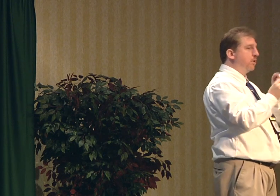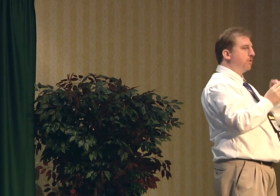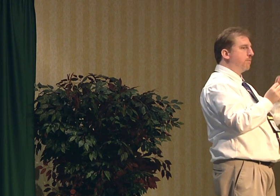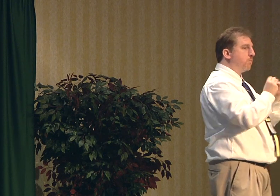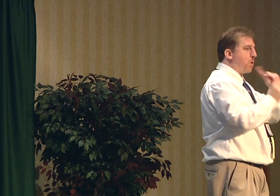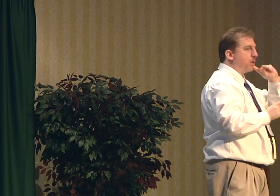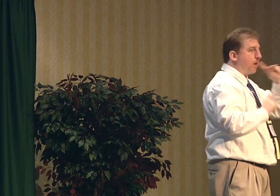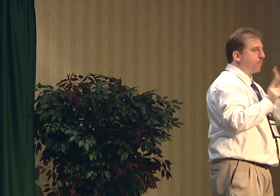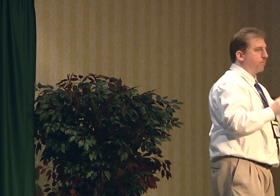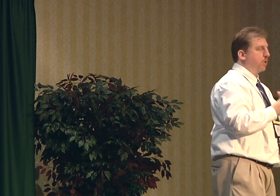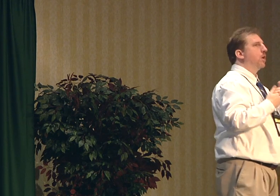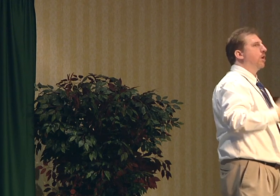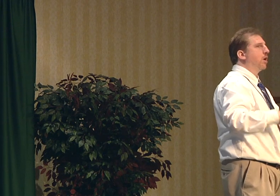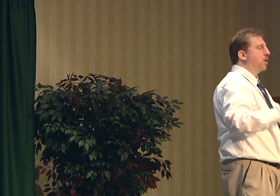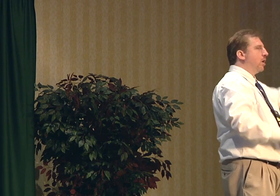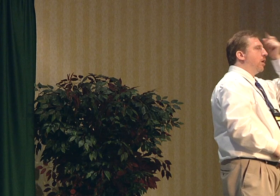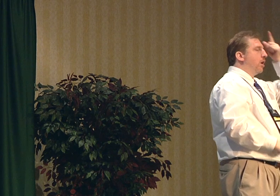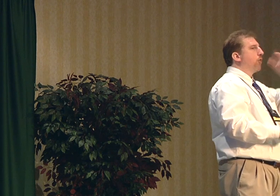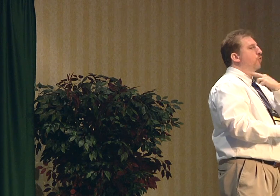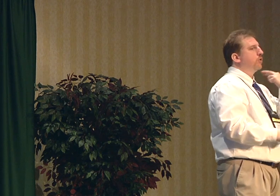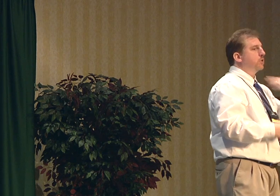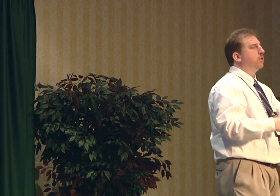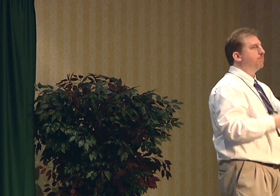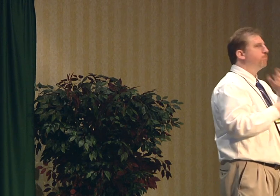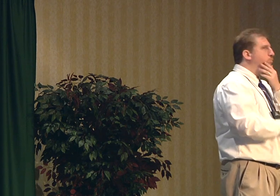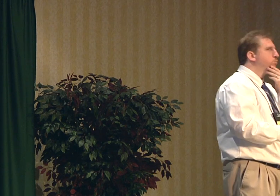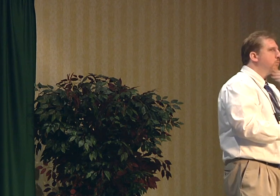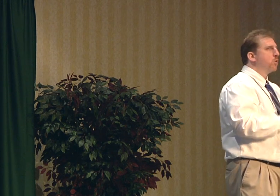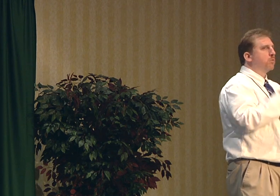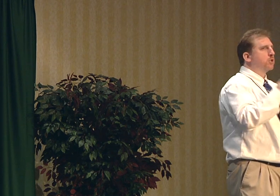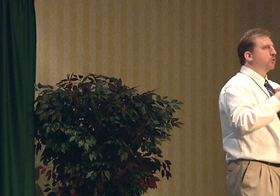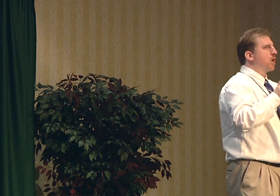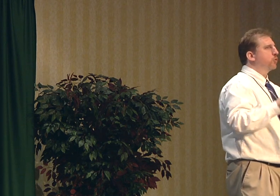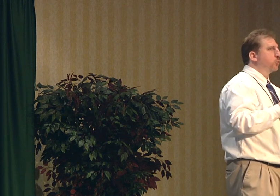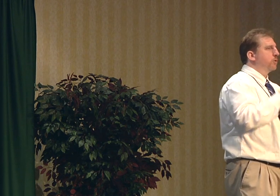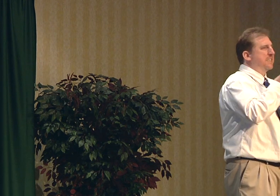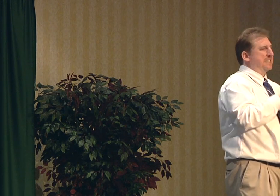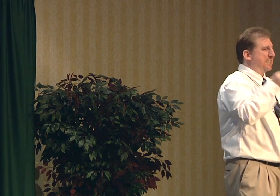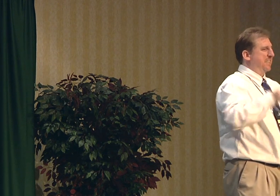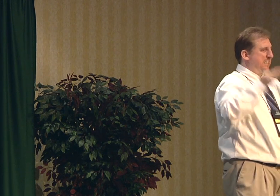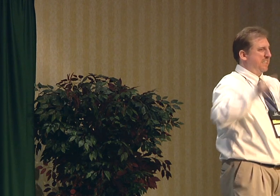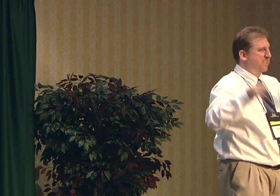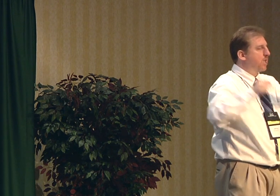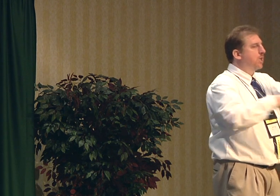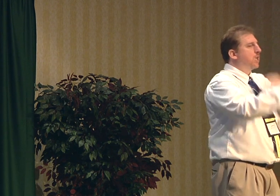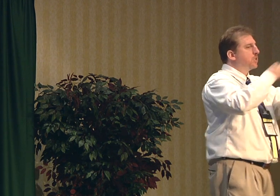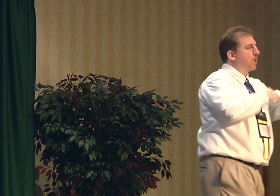patient satisfaction, more compliance with healthcare, and the deaf person is less at risk. They're able to make